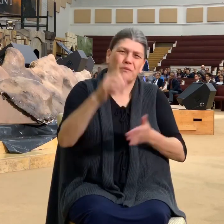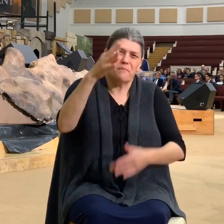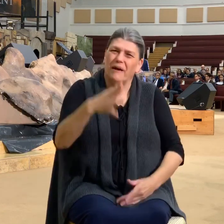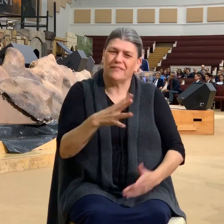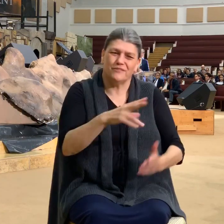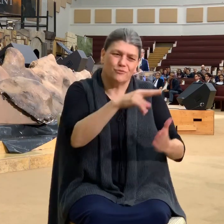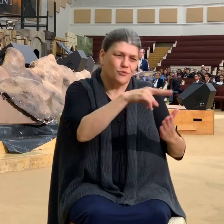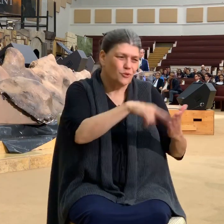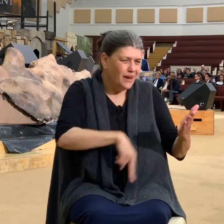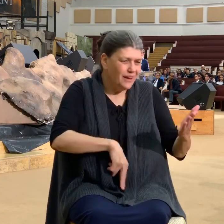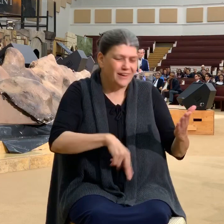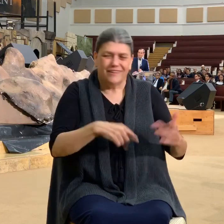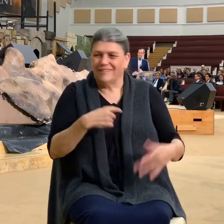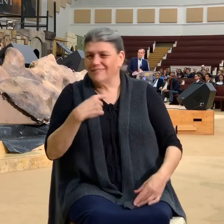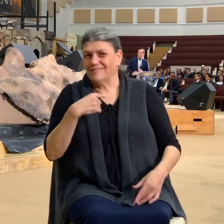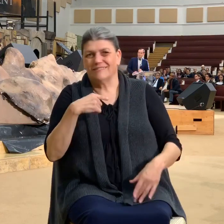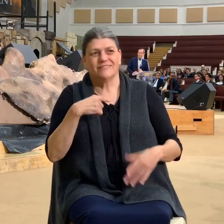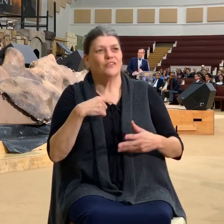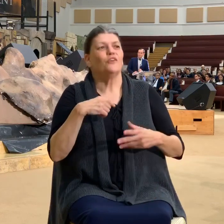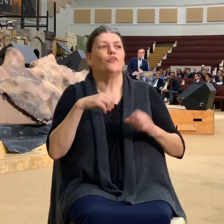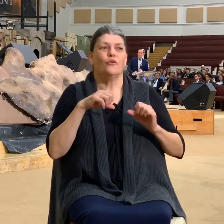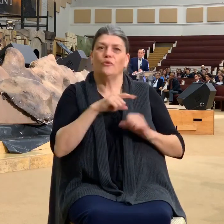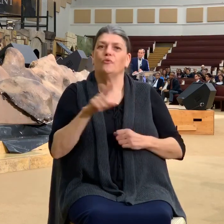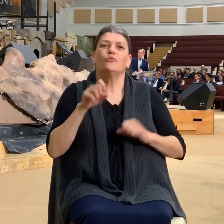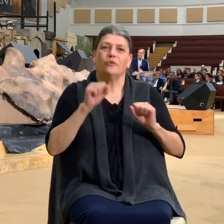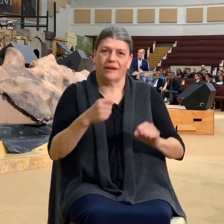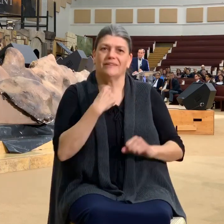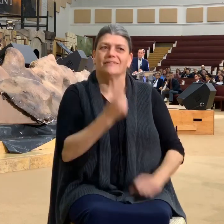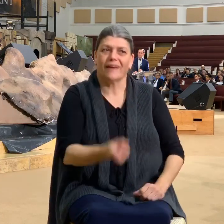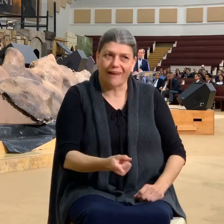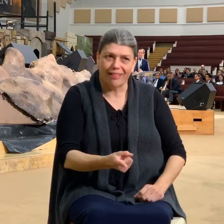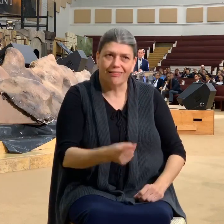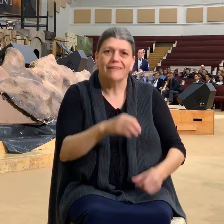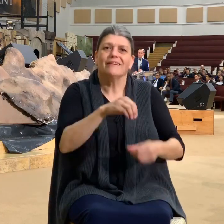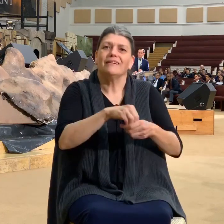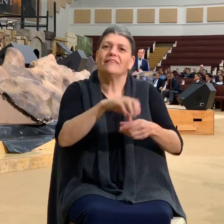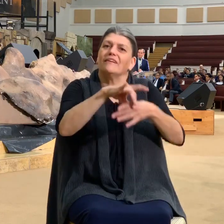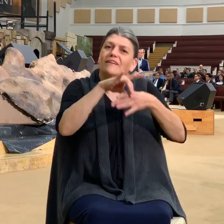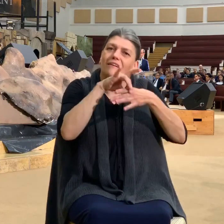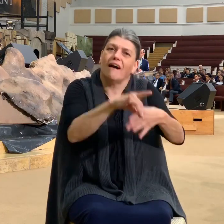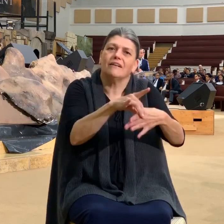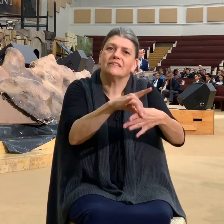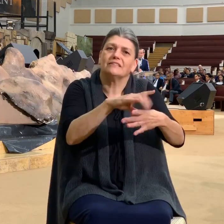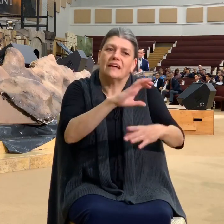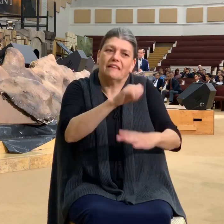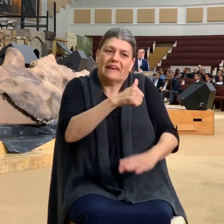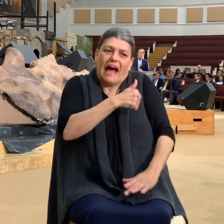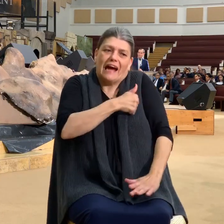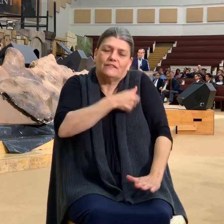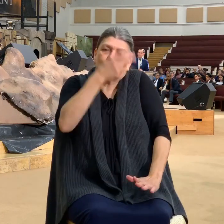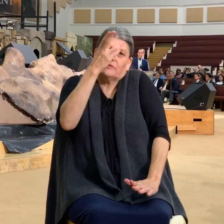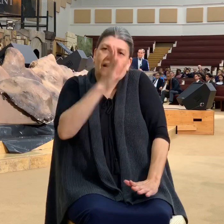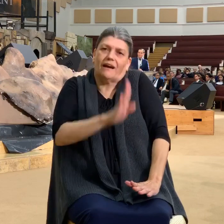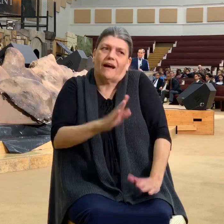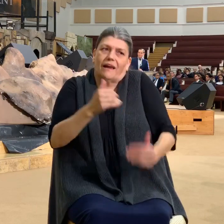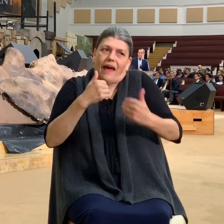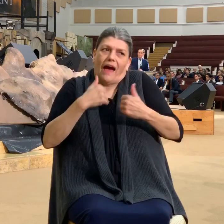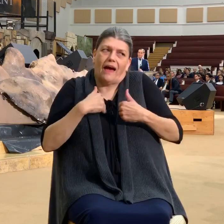read, you can tell in the context, the attitude that God has